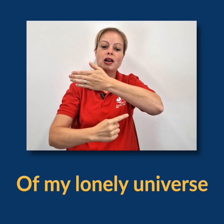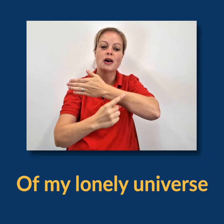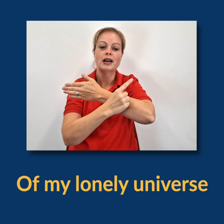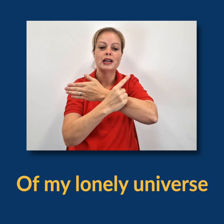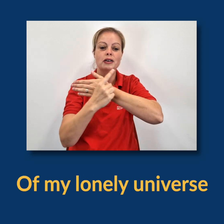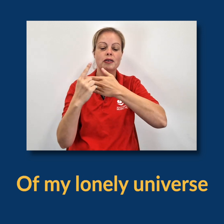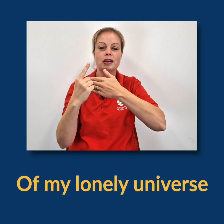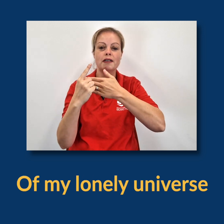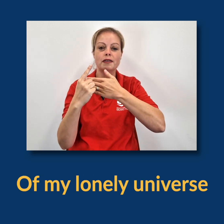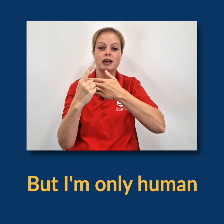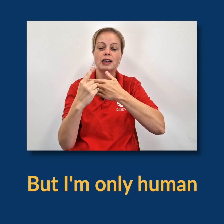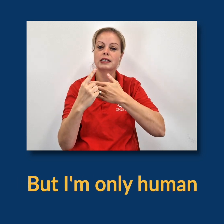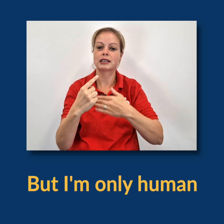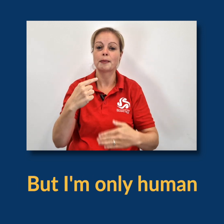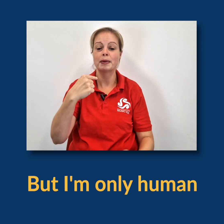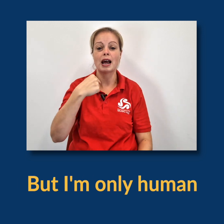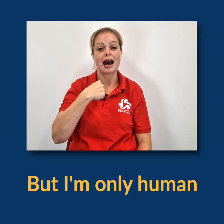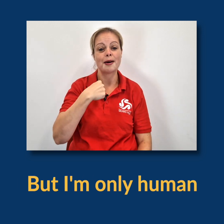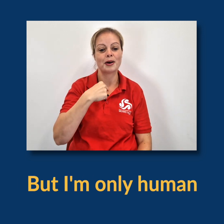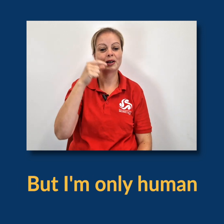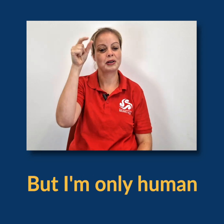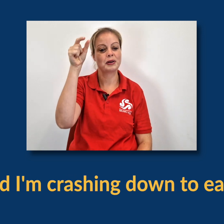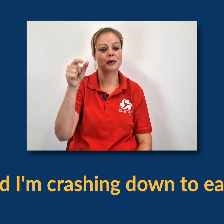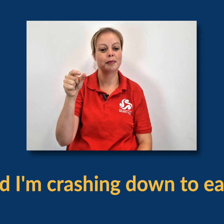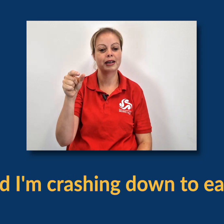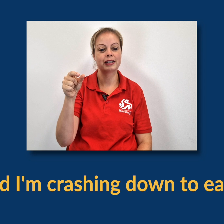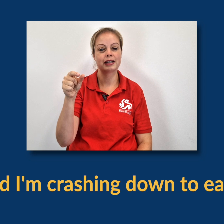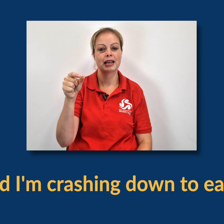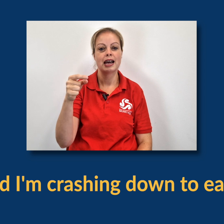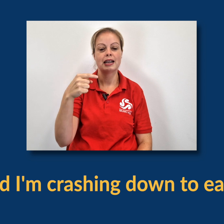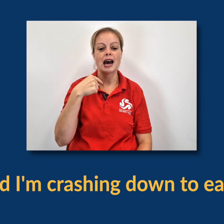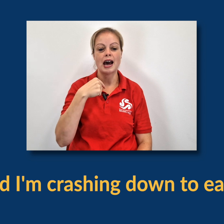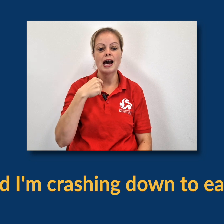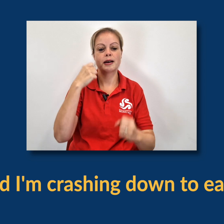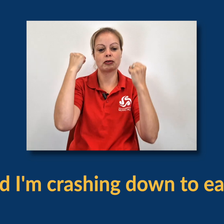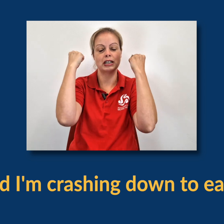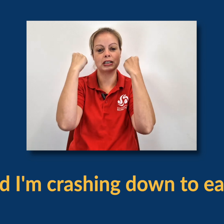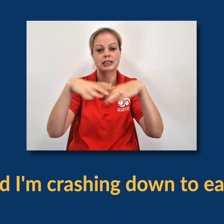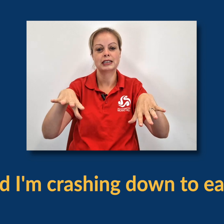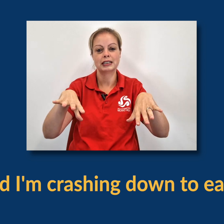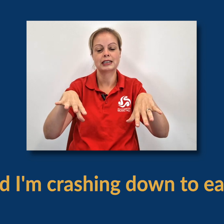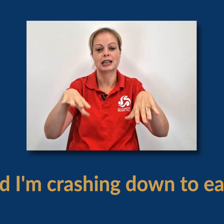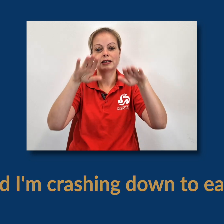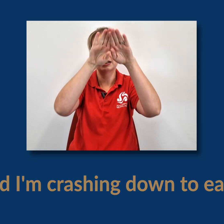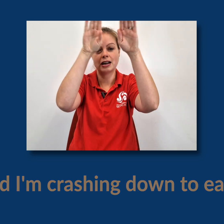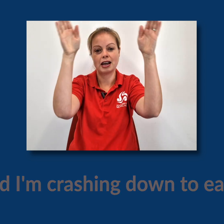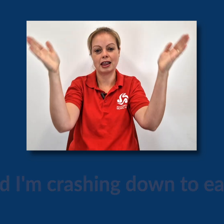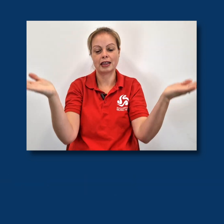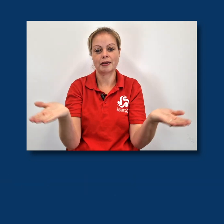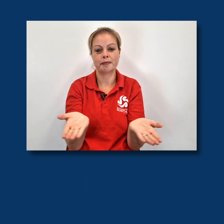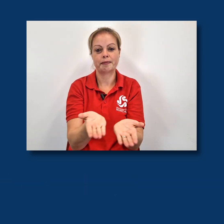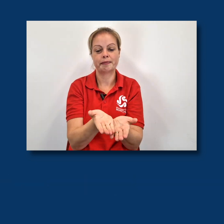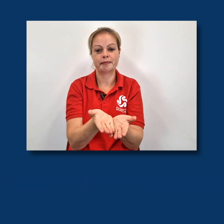lonely universe, but I'm only human, and I'm crashing down to earth.